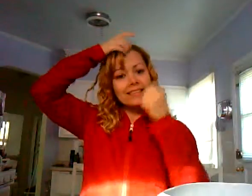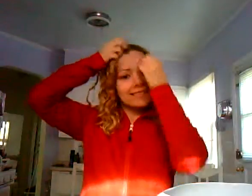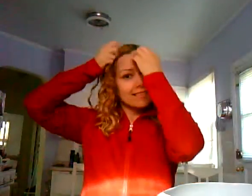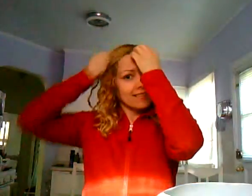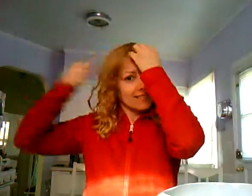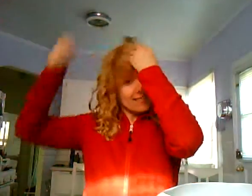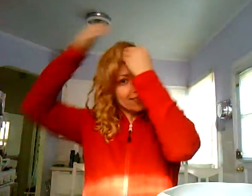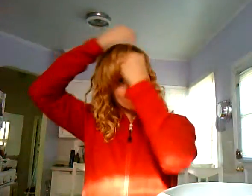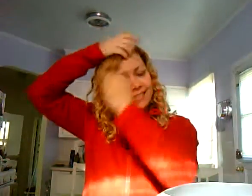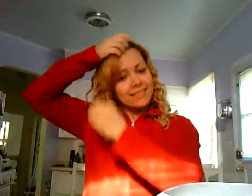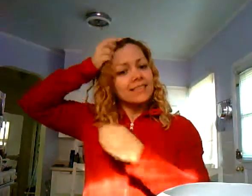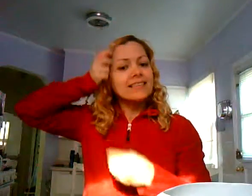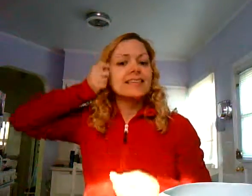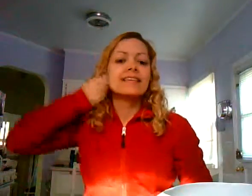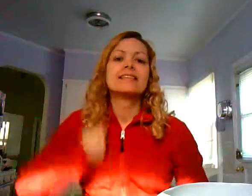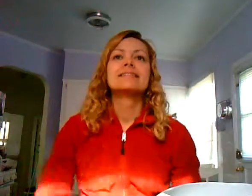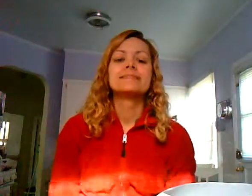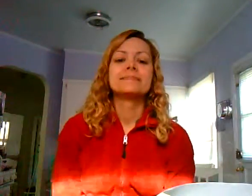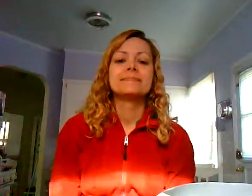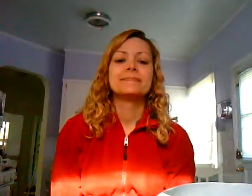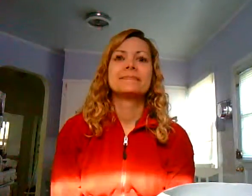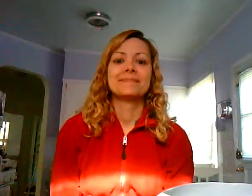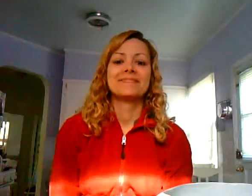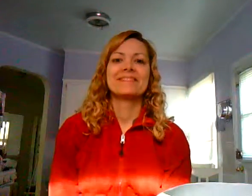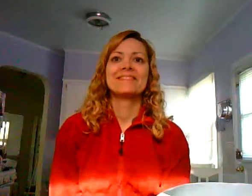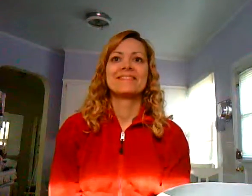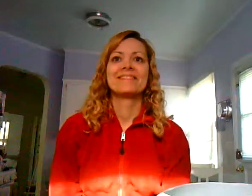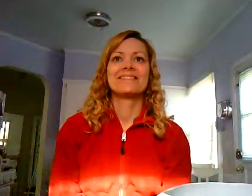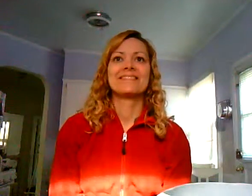and build one another up just as you are doing.